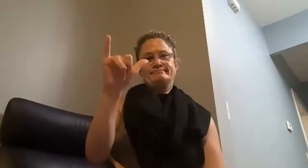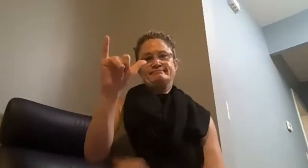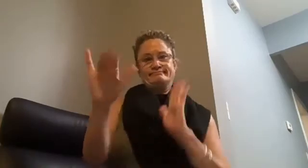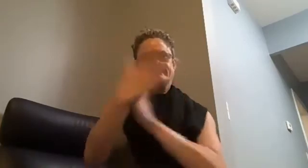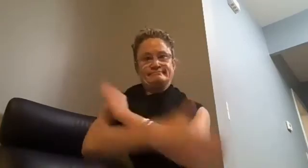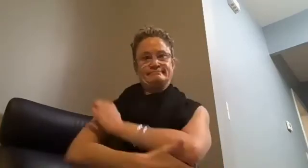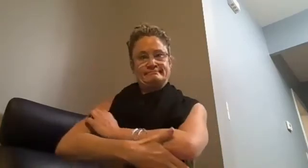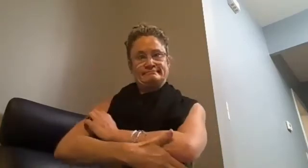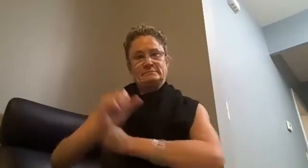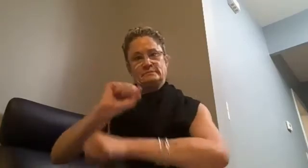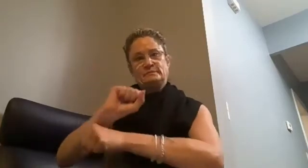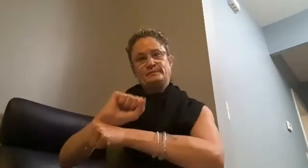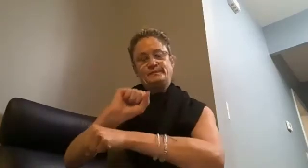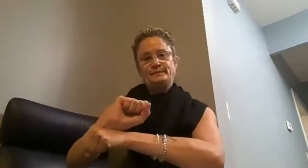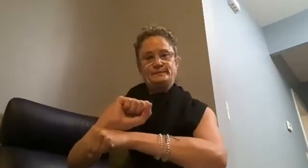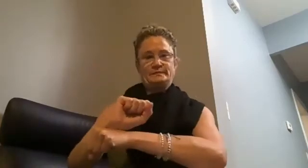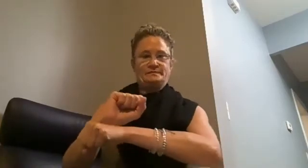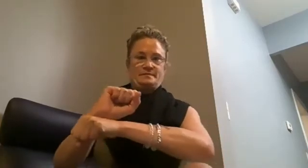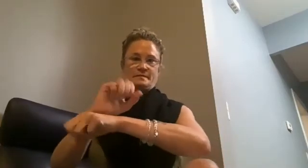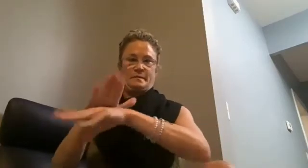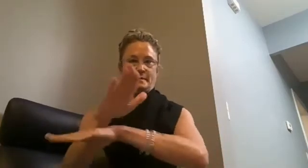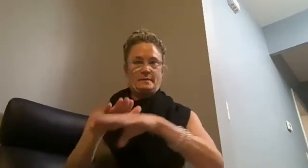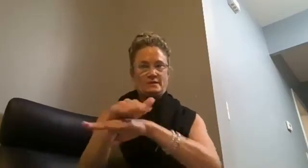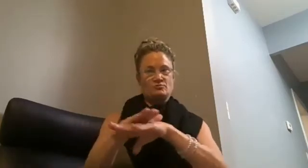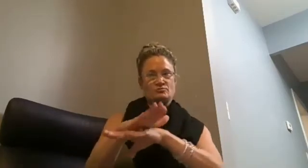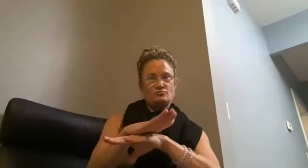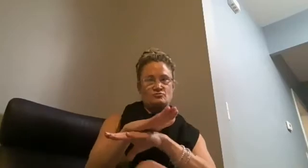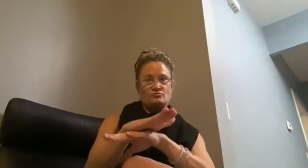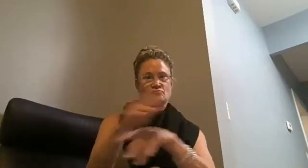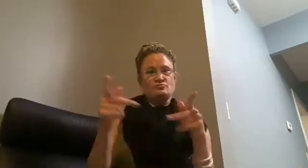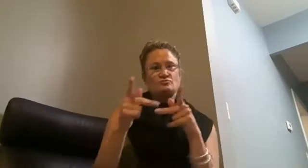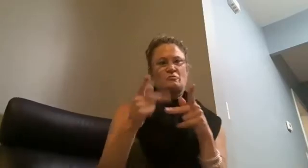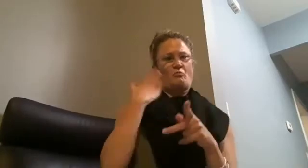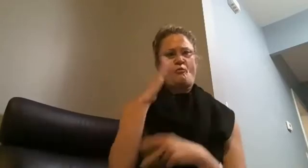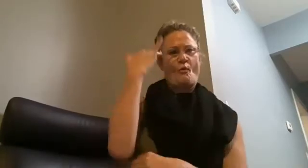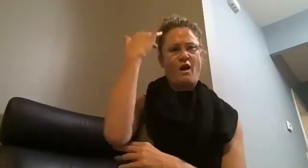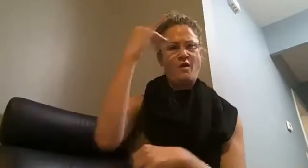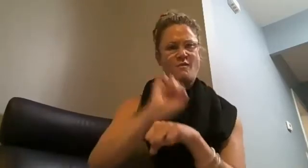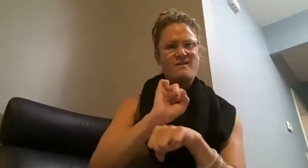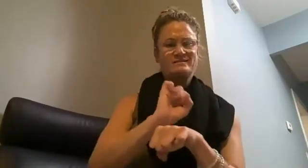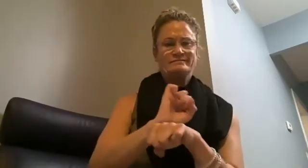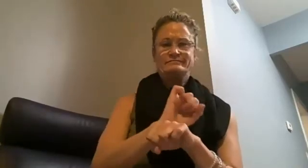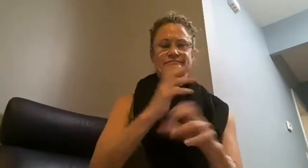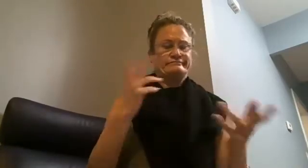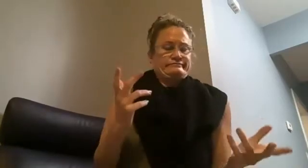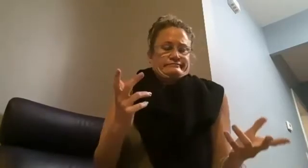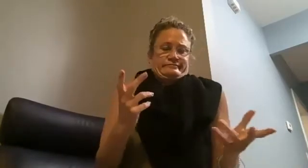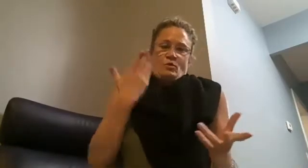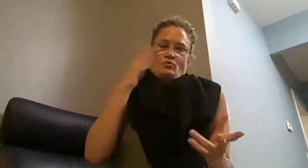resort, this beach resort, basically. I don't know why I did it. It was sort of an impulsive thing that was sort of common for things that I did